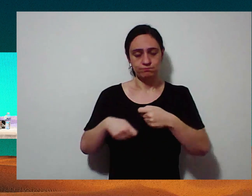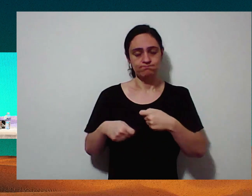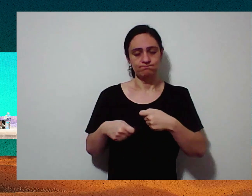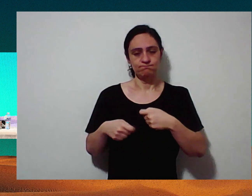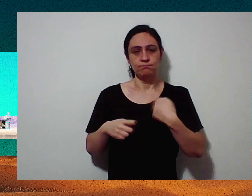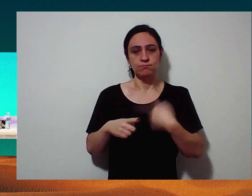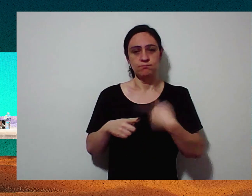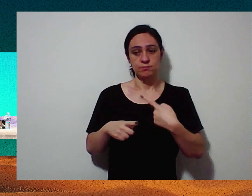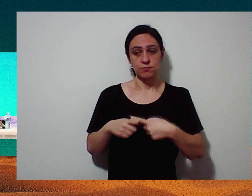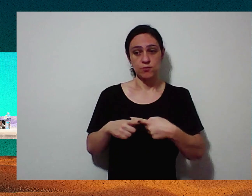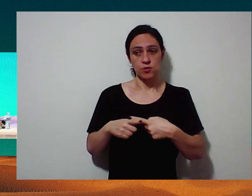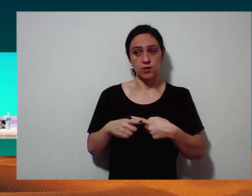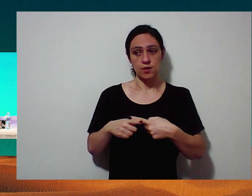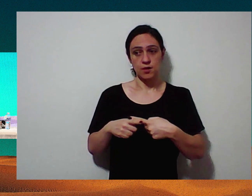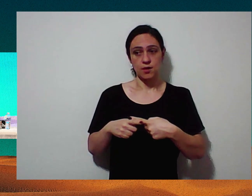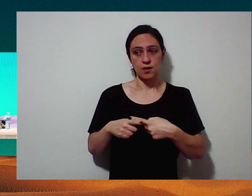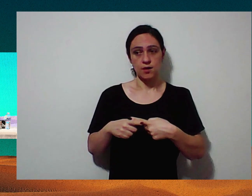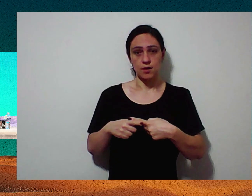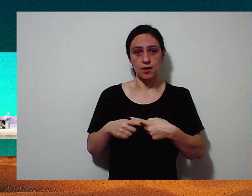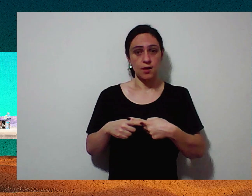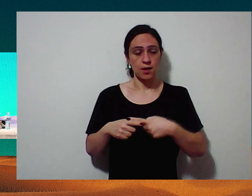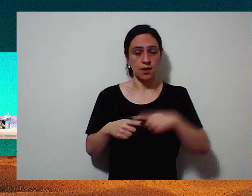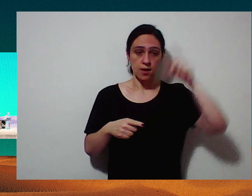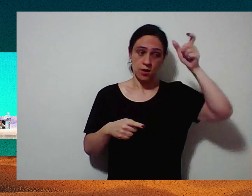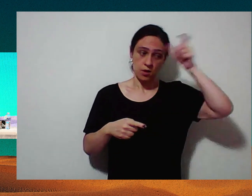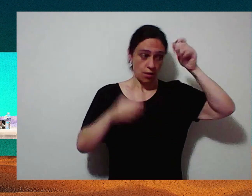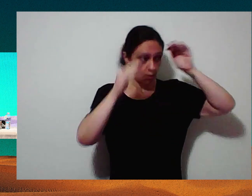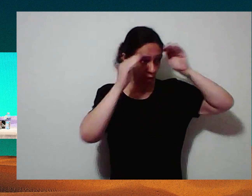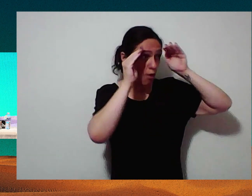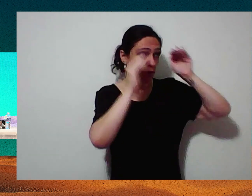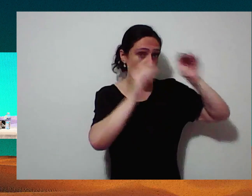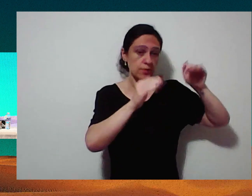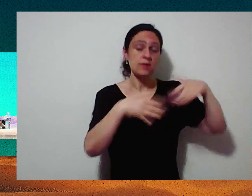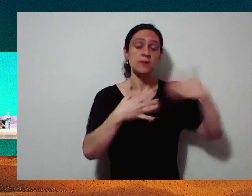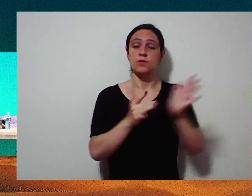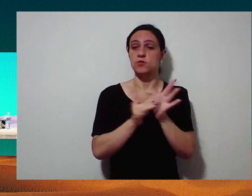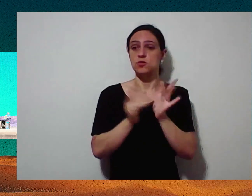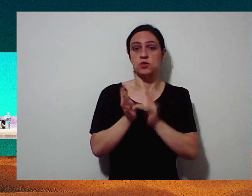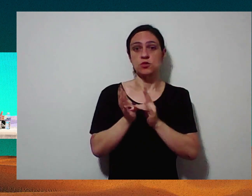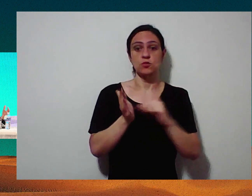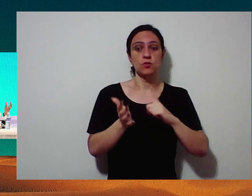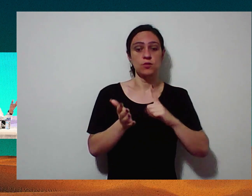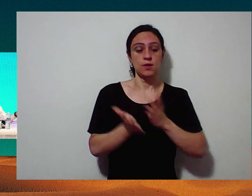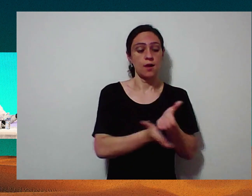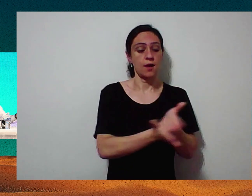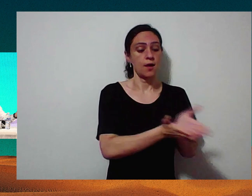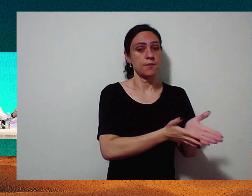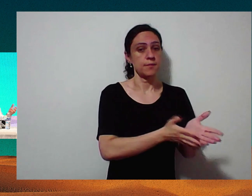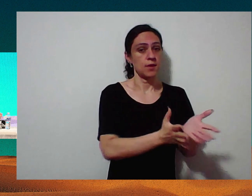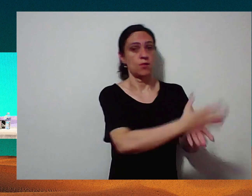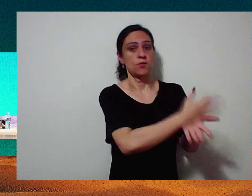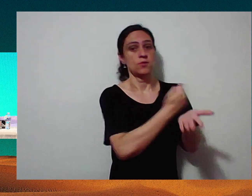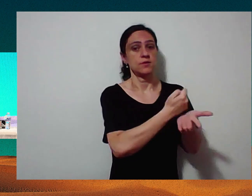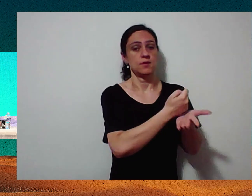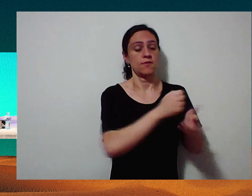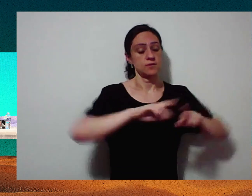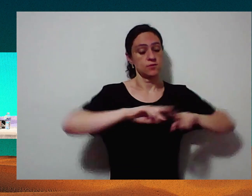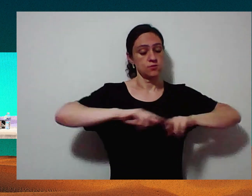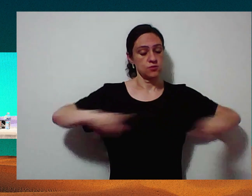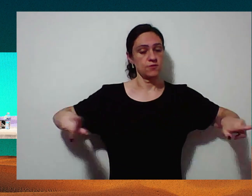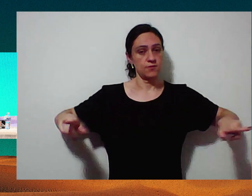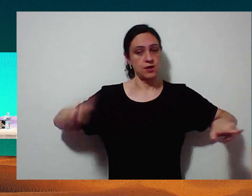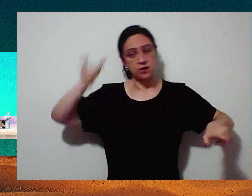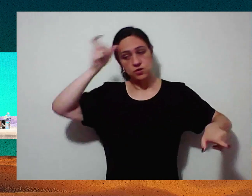following his line. Então Jesus está trazendo uma linha da salvação para nós. So Jesus is bringing a line of salvation for us. Porque nós